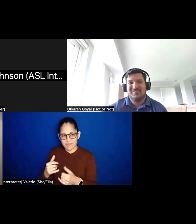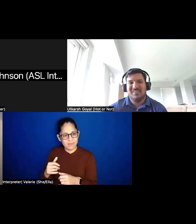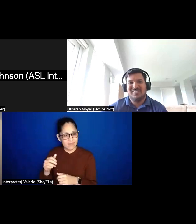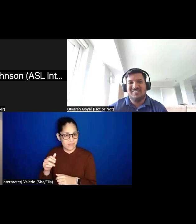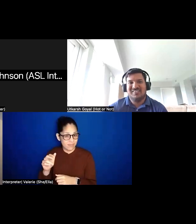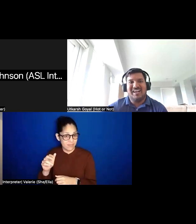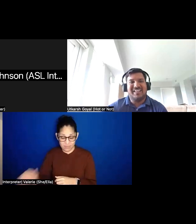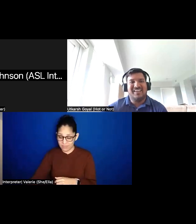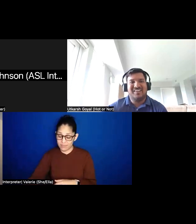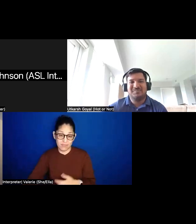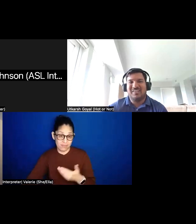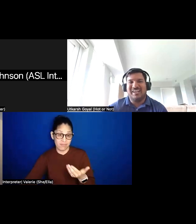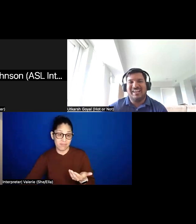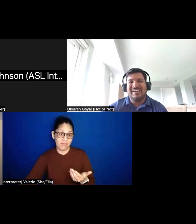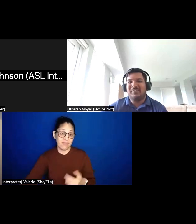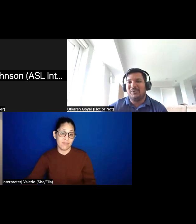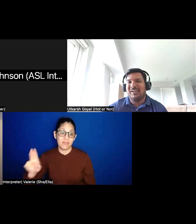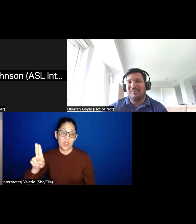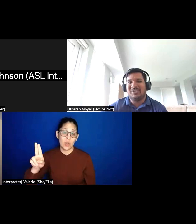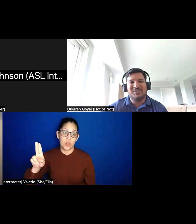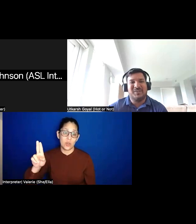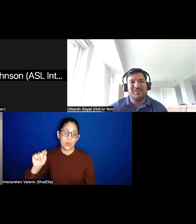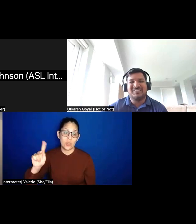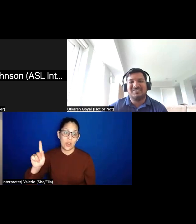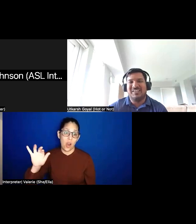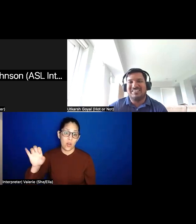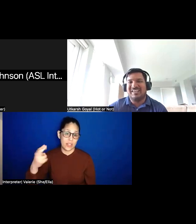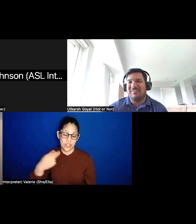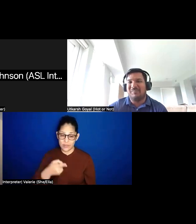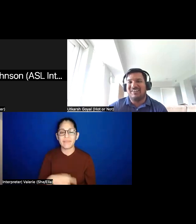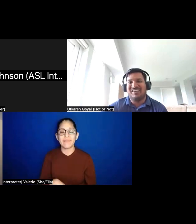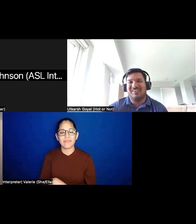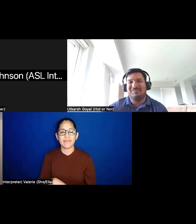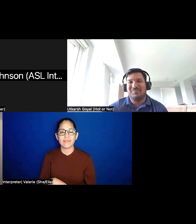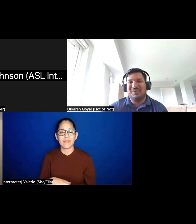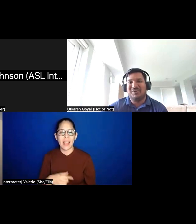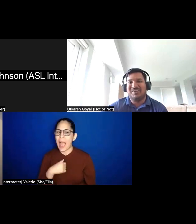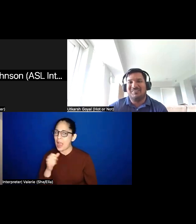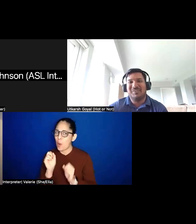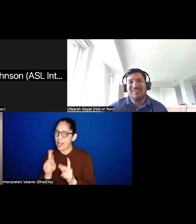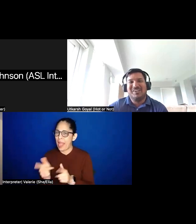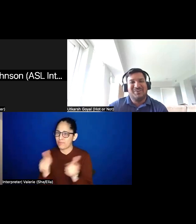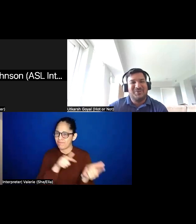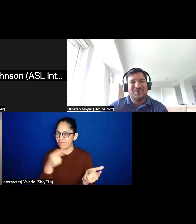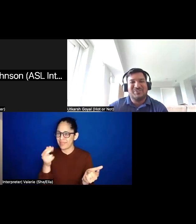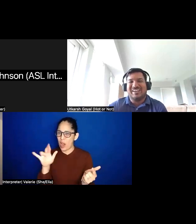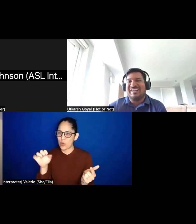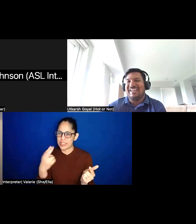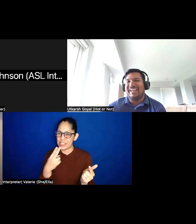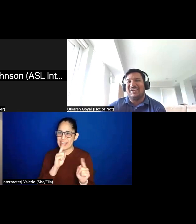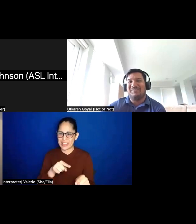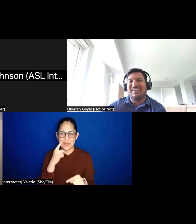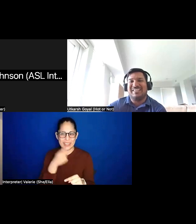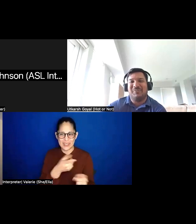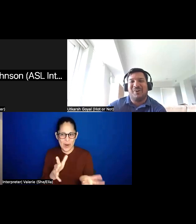us? I think I'll defer to Hamish on this one because he's the developer. Okay. who's